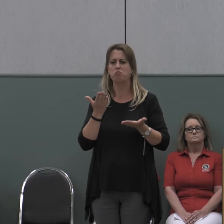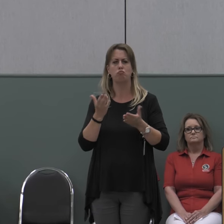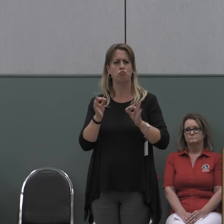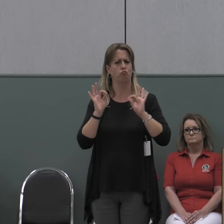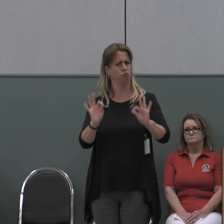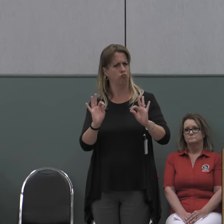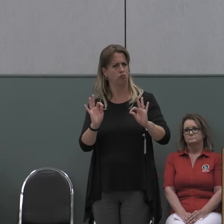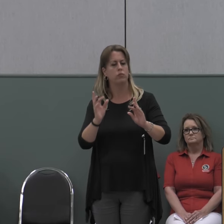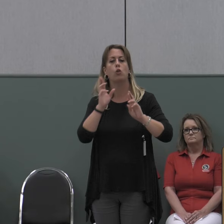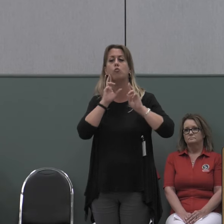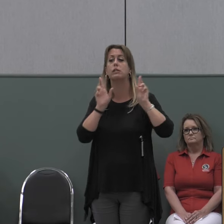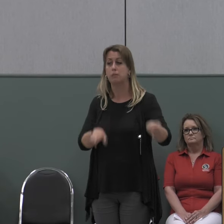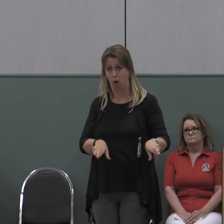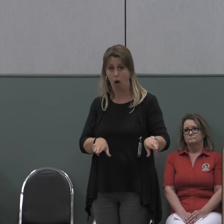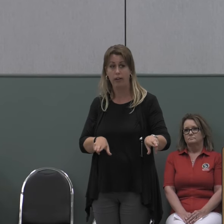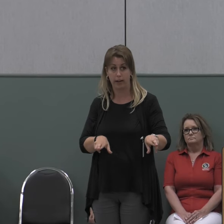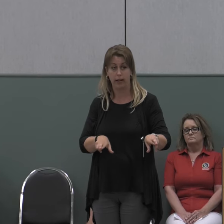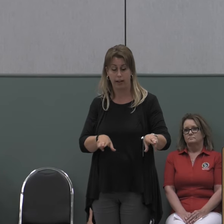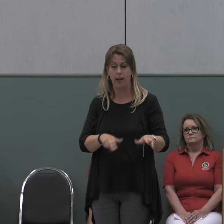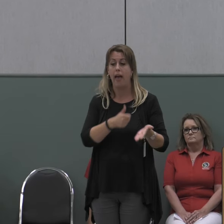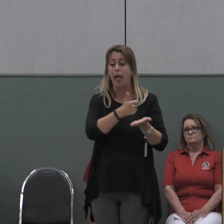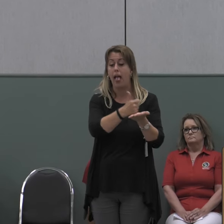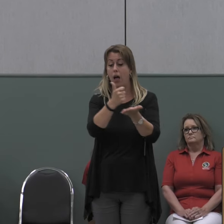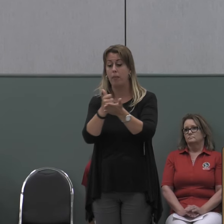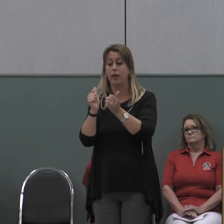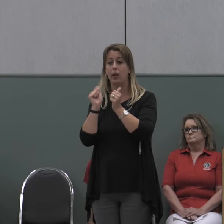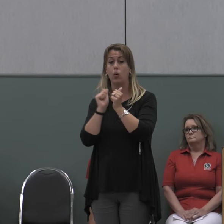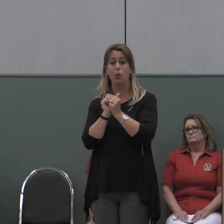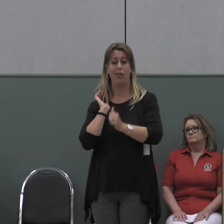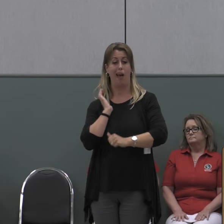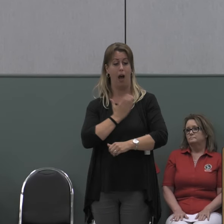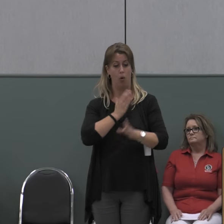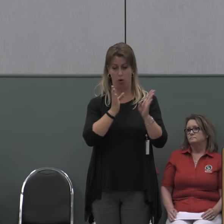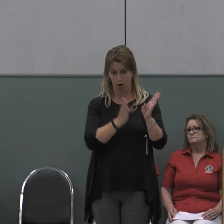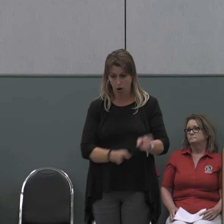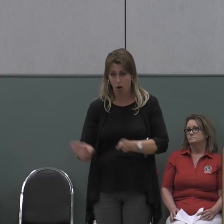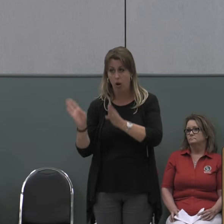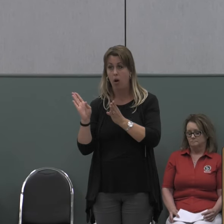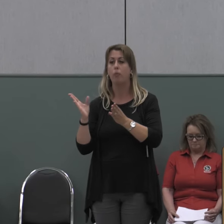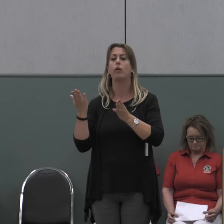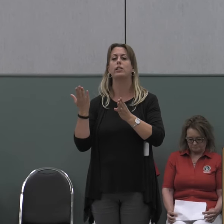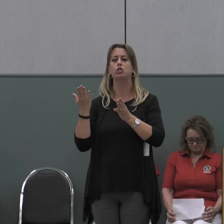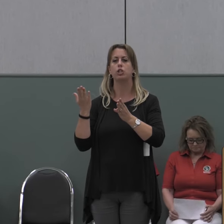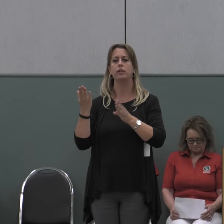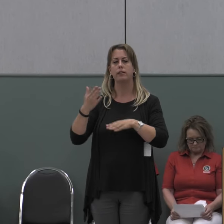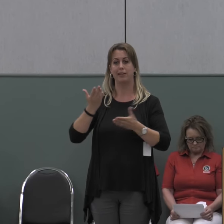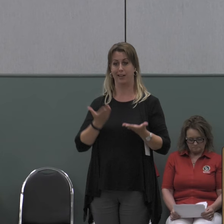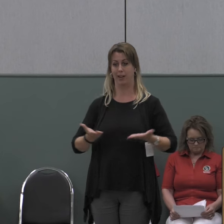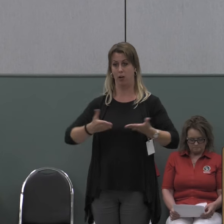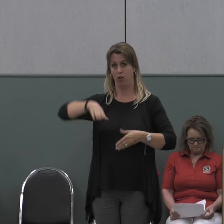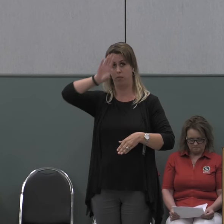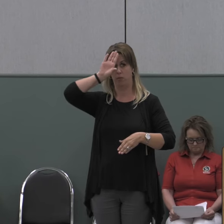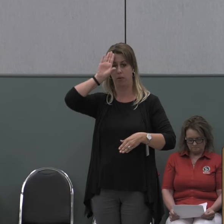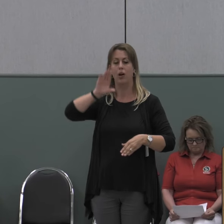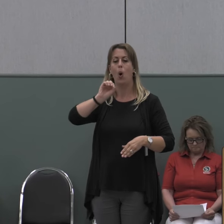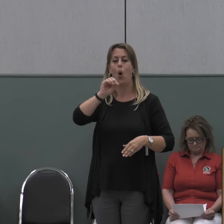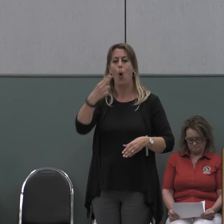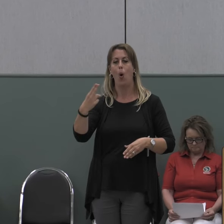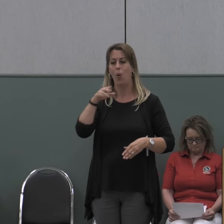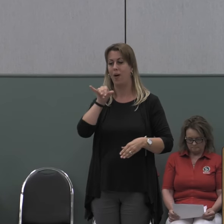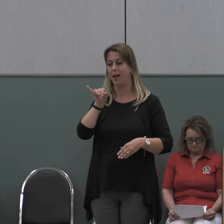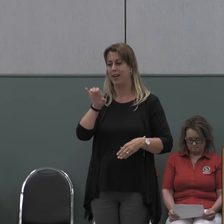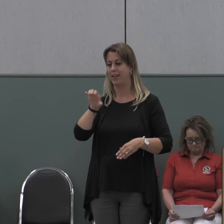also assisting with our operation and the fire service. I'd like to thank OES. OES is very important in